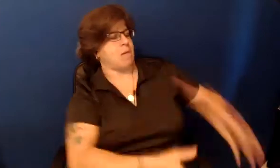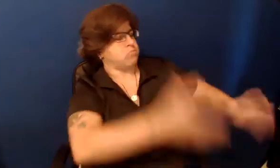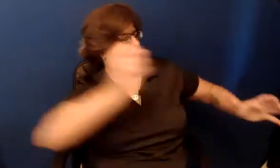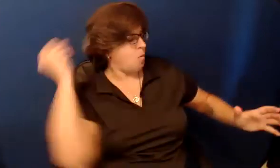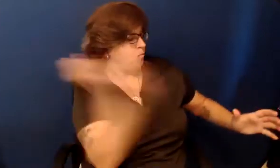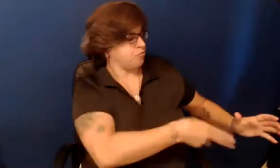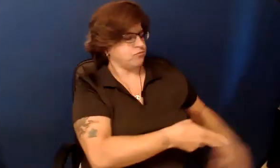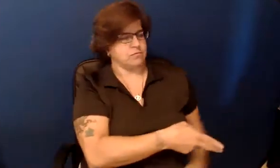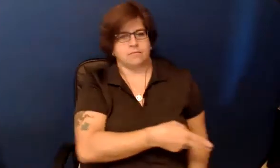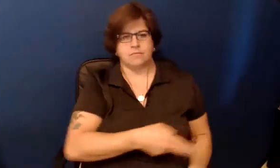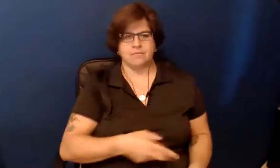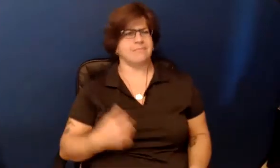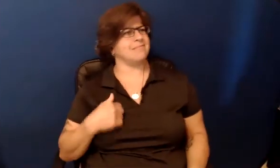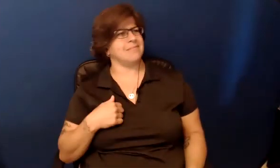ball and threw it in the trash.